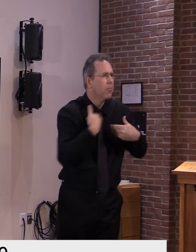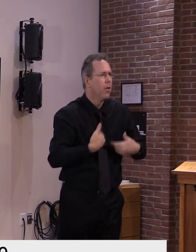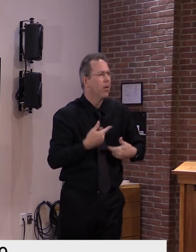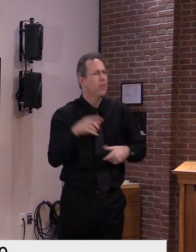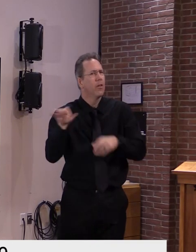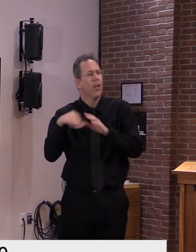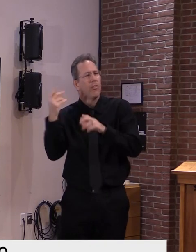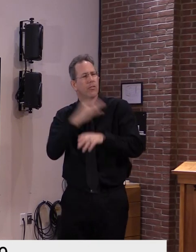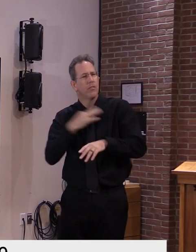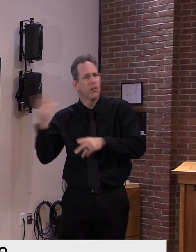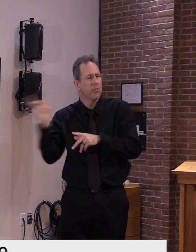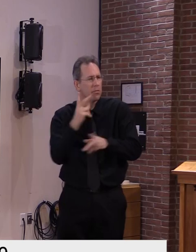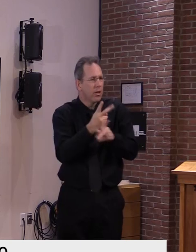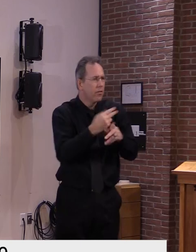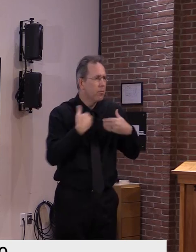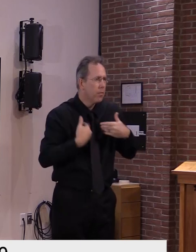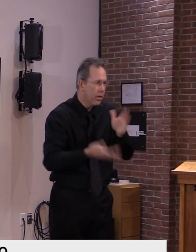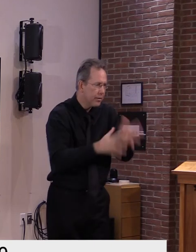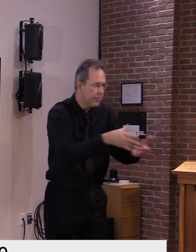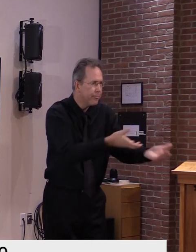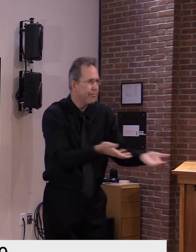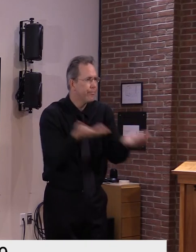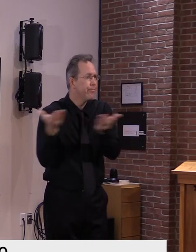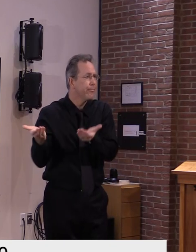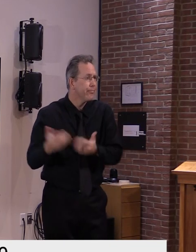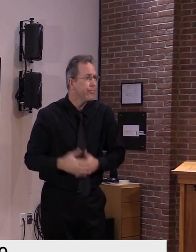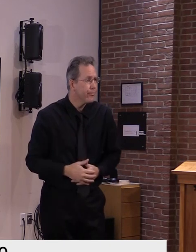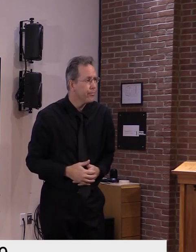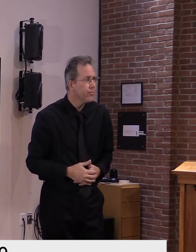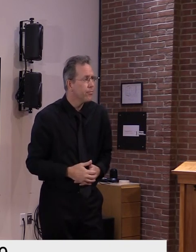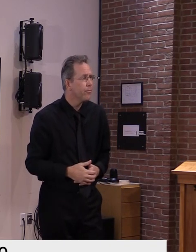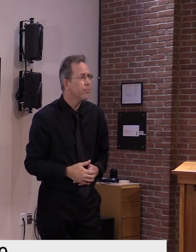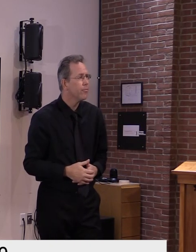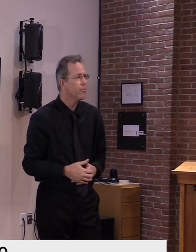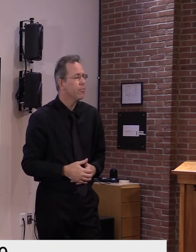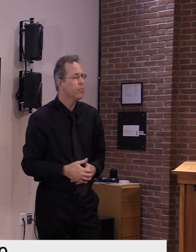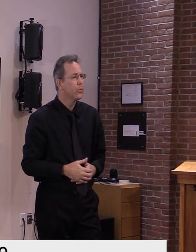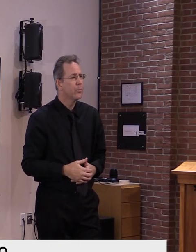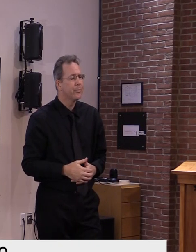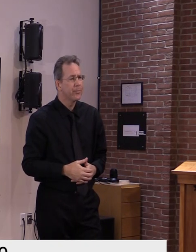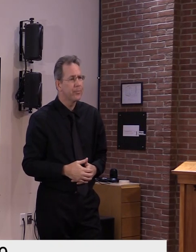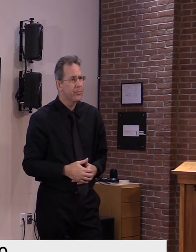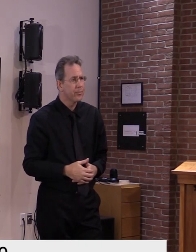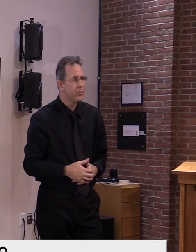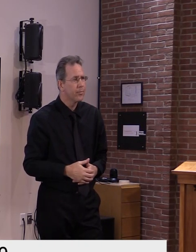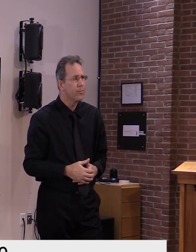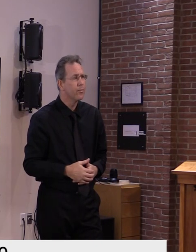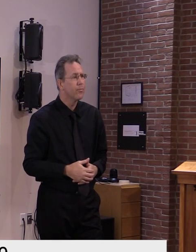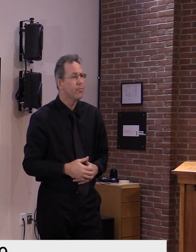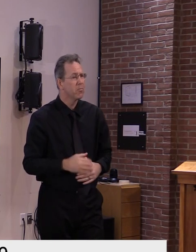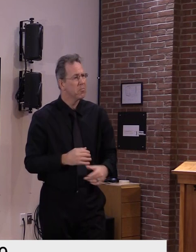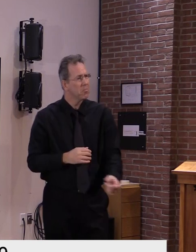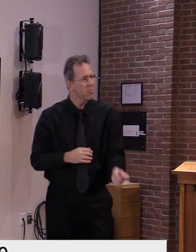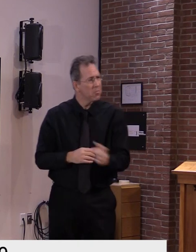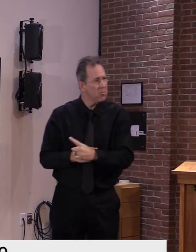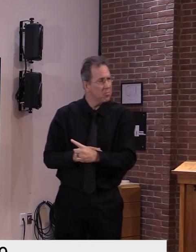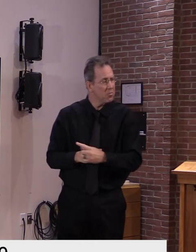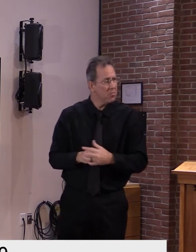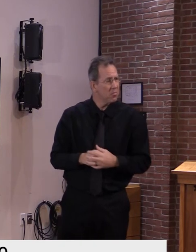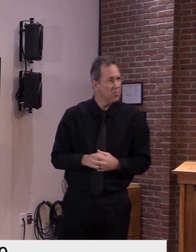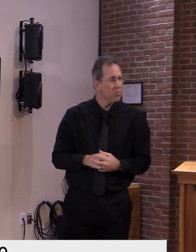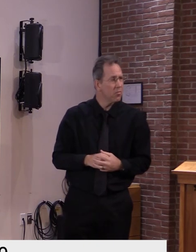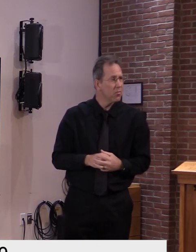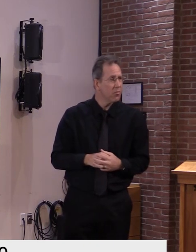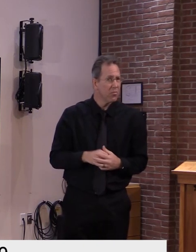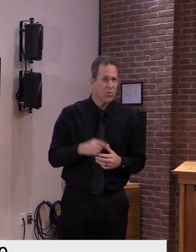Okay, and that pool of reserve staff, would that be, you know, nurses, like qualified nurses? Because I know